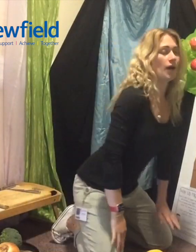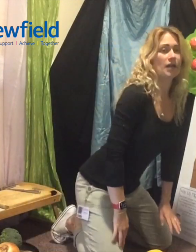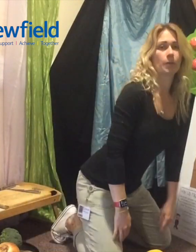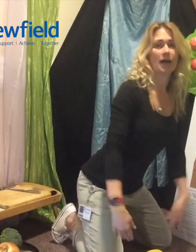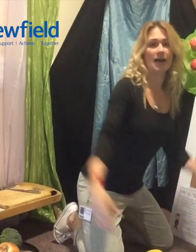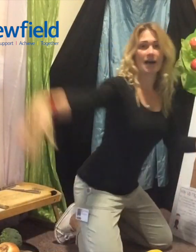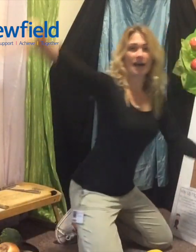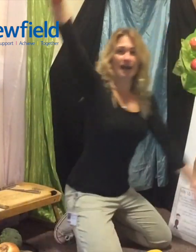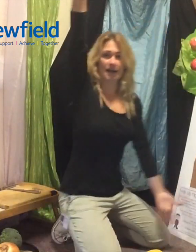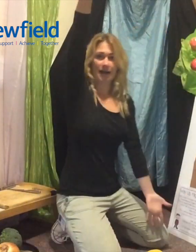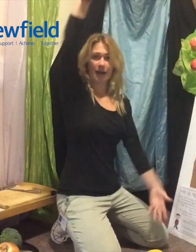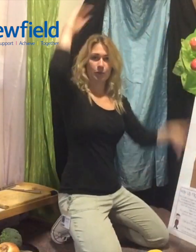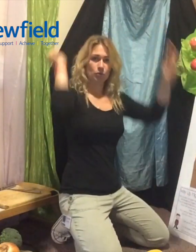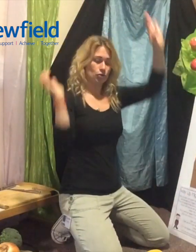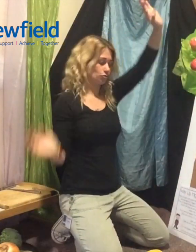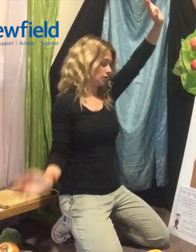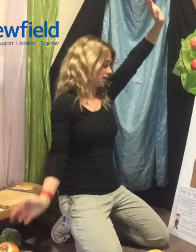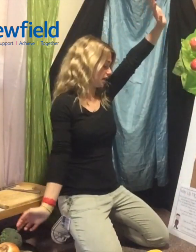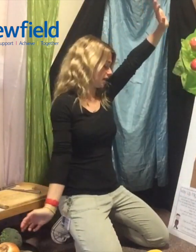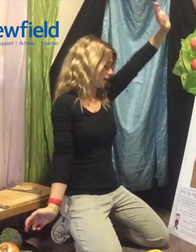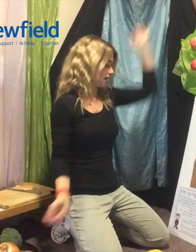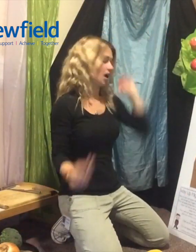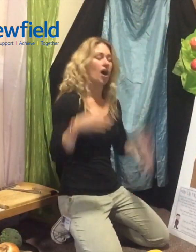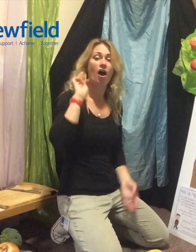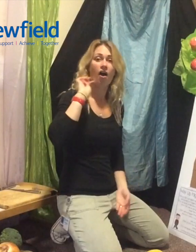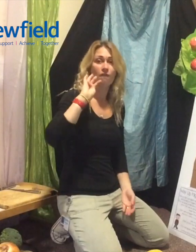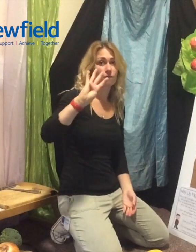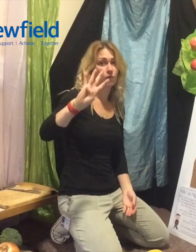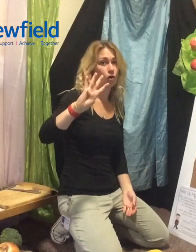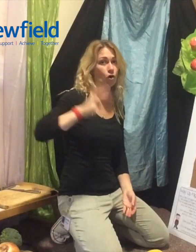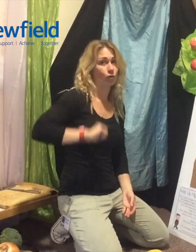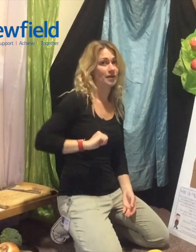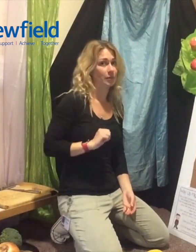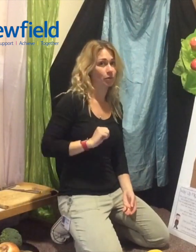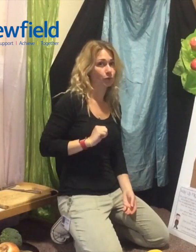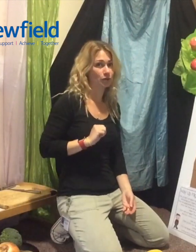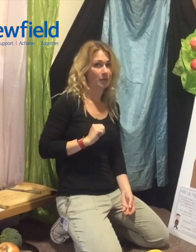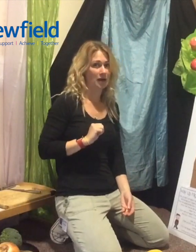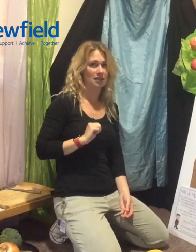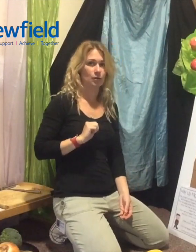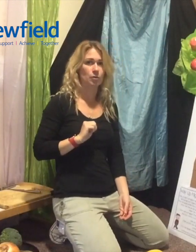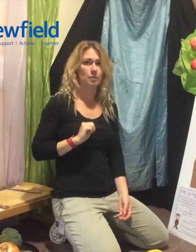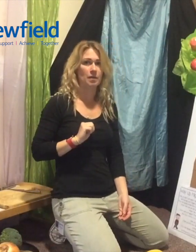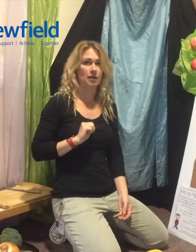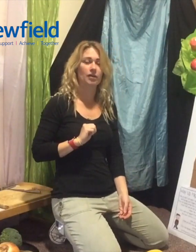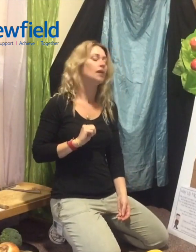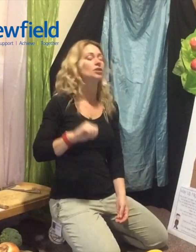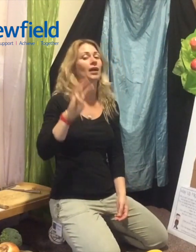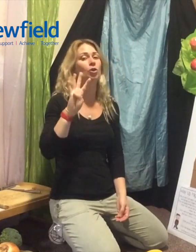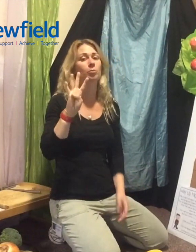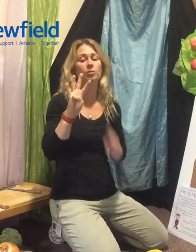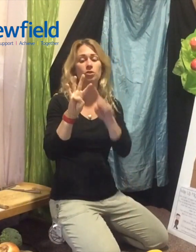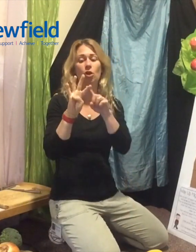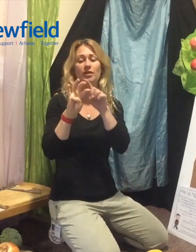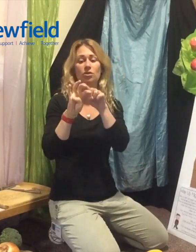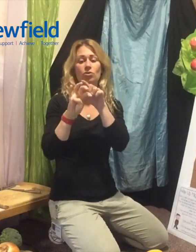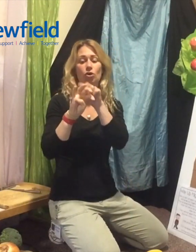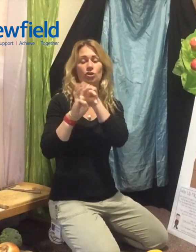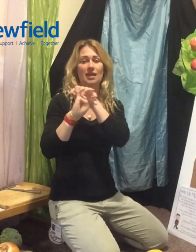Way up high in an apple tree. 4 red apples, smile down at me. Okay, so that number's going to go